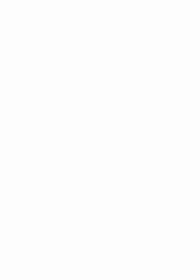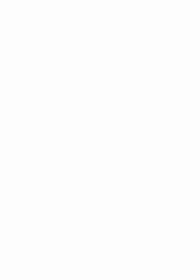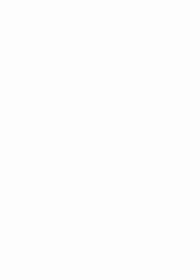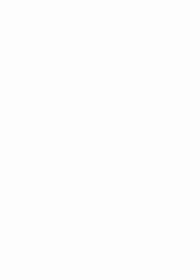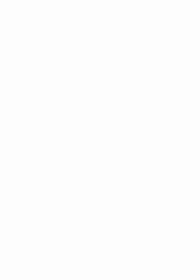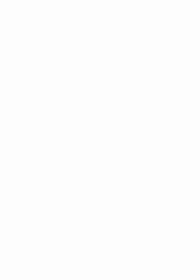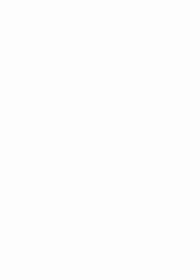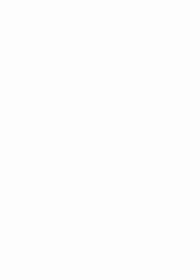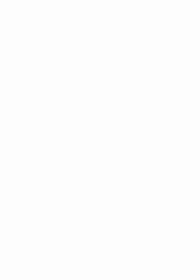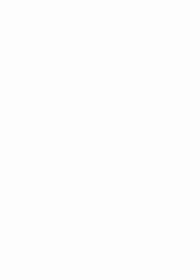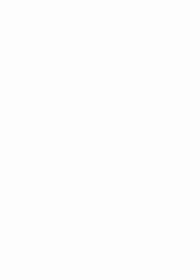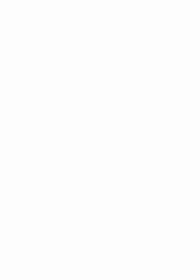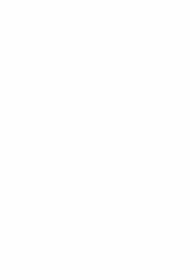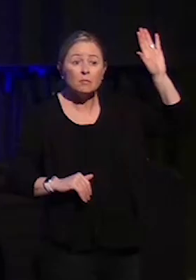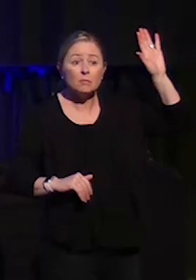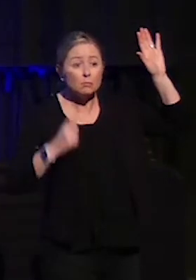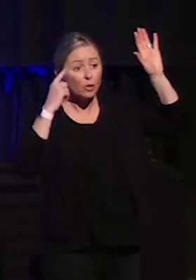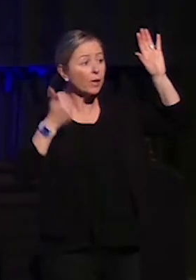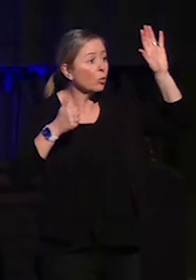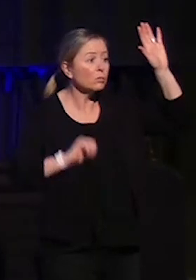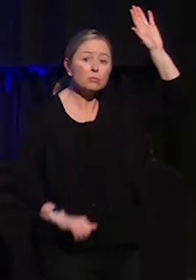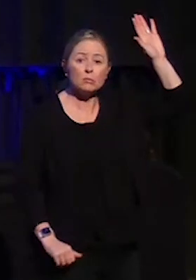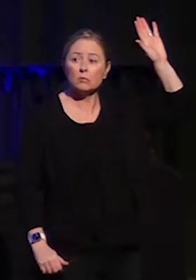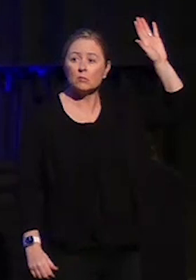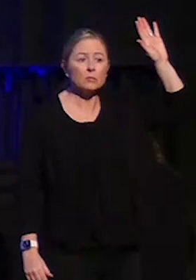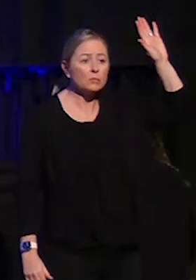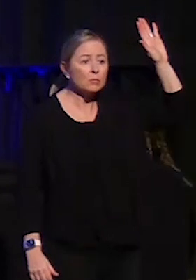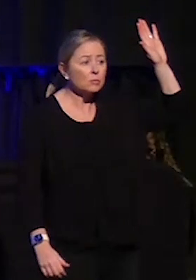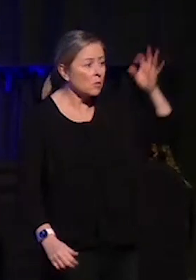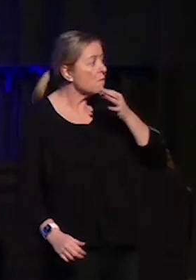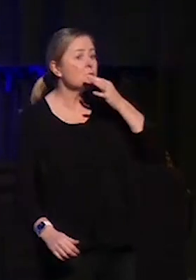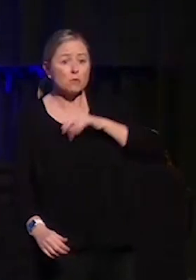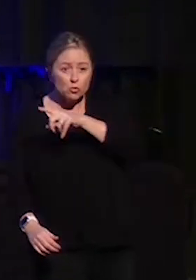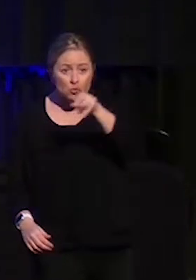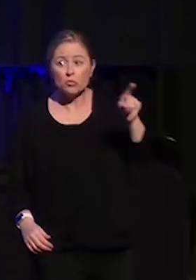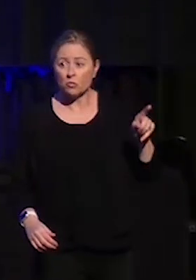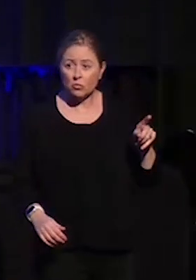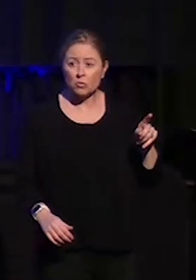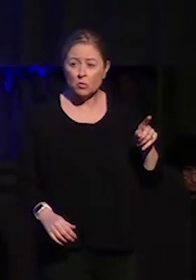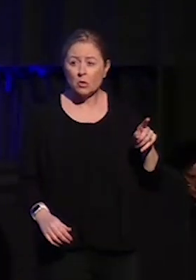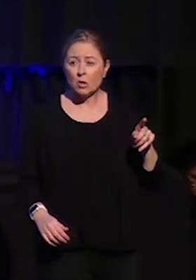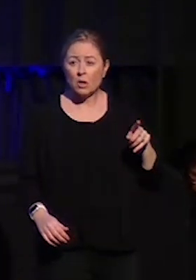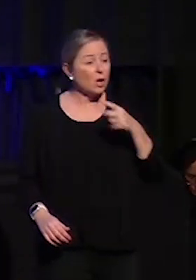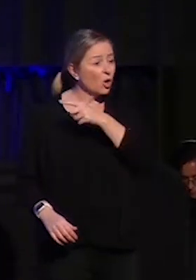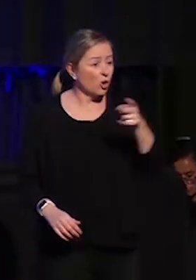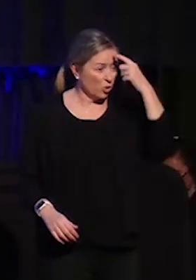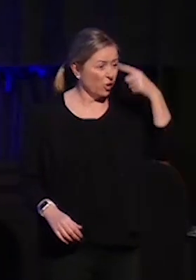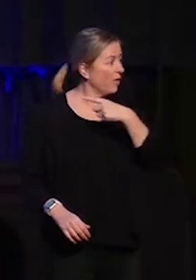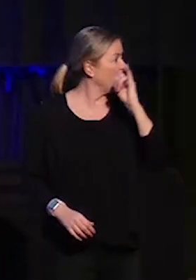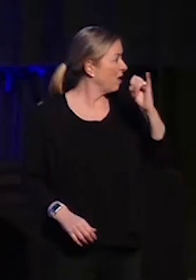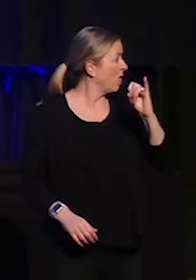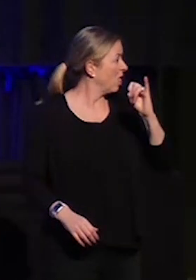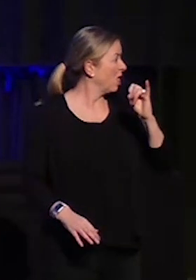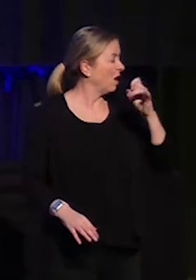design? Yes, raise your hand. Is it good design? Okay. I saw a few hands at the back. Do you think this is not